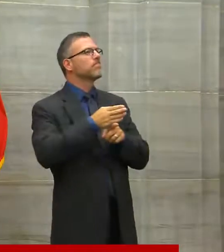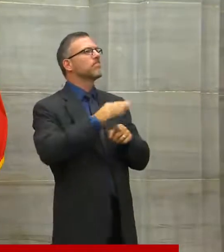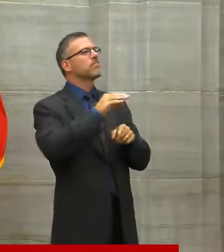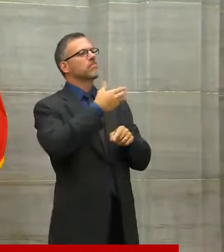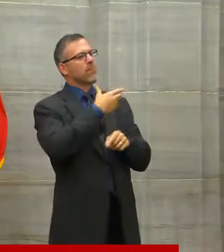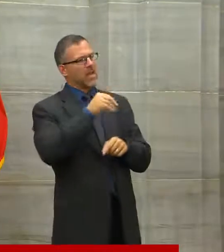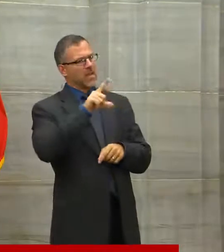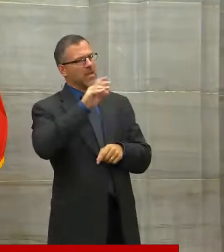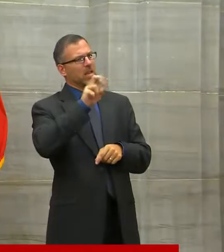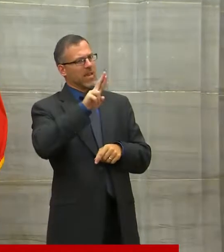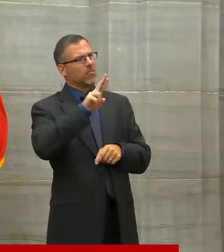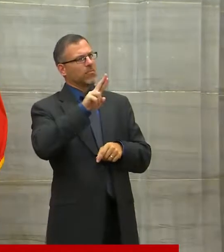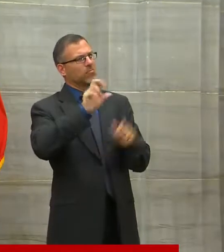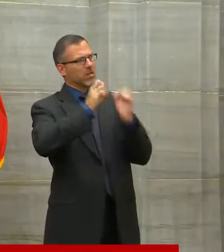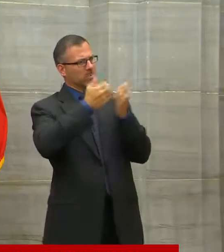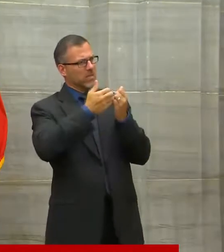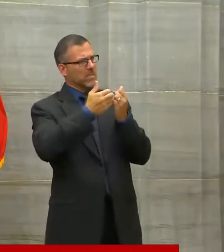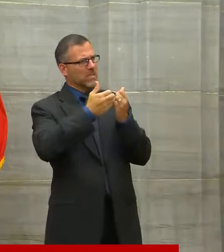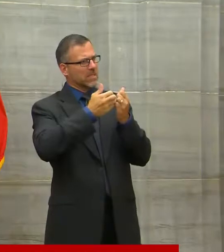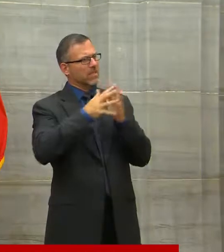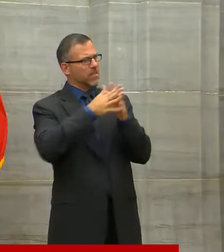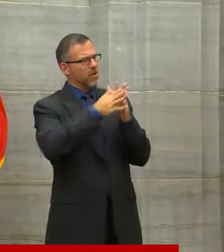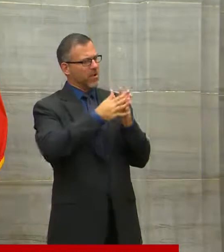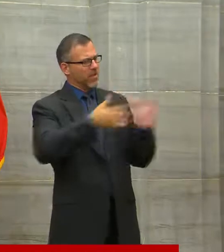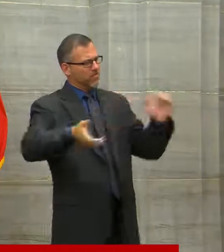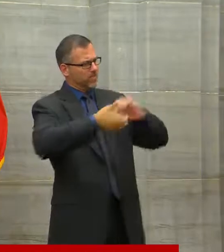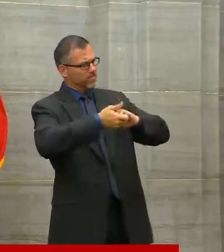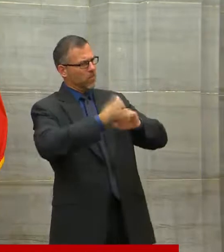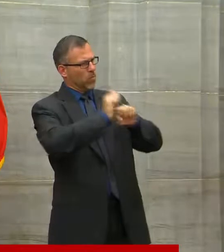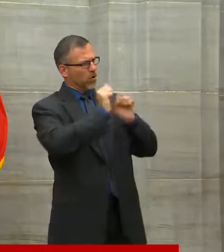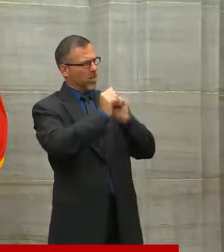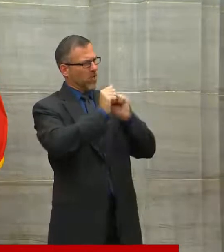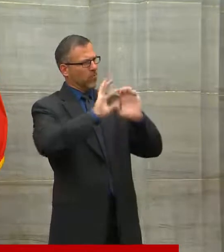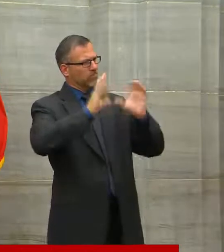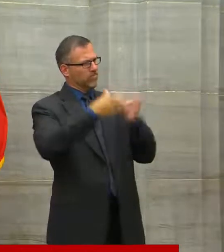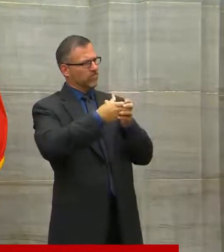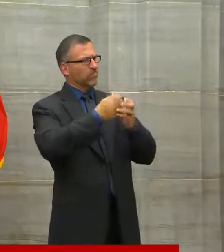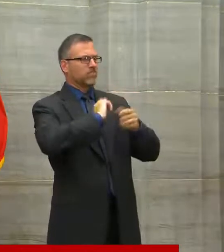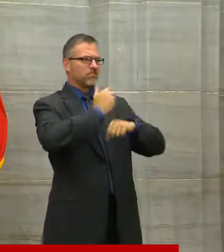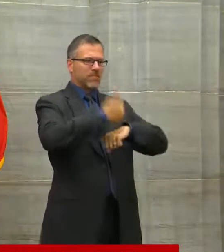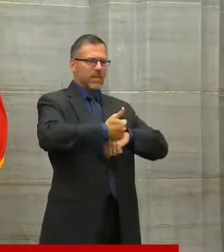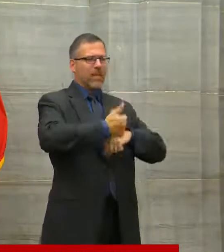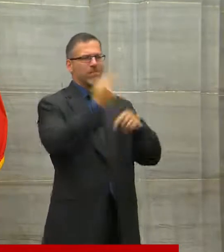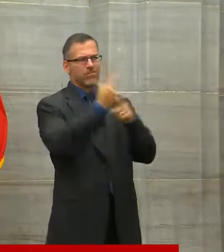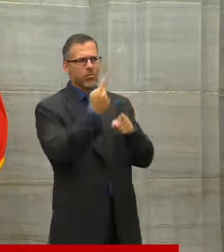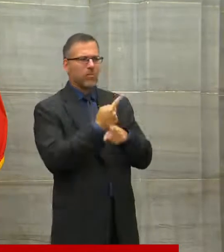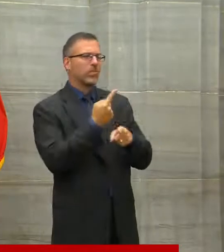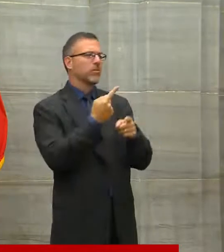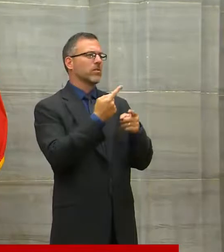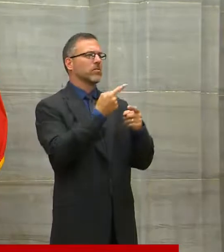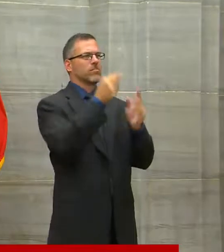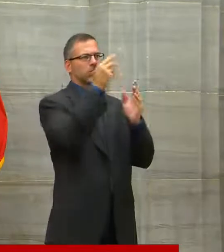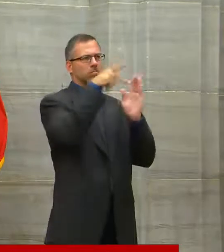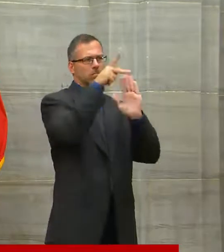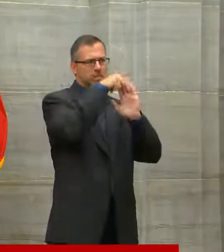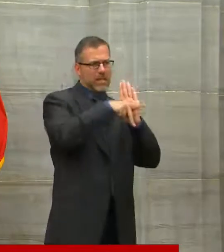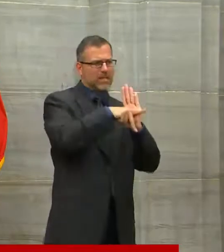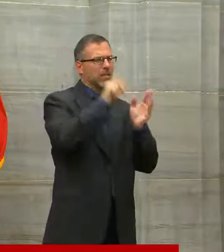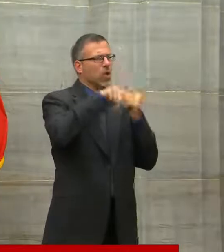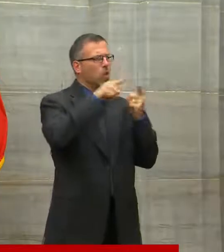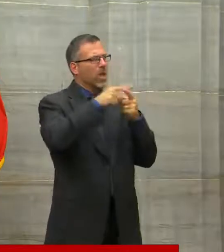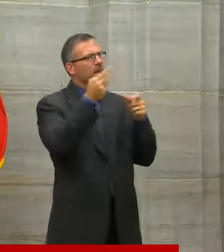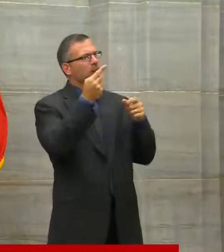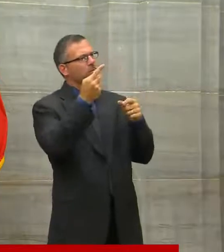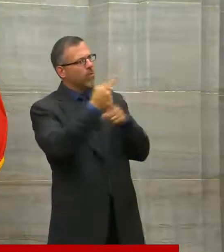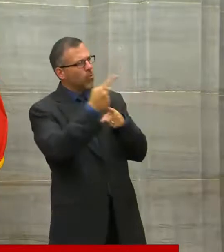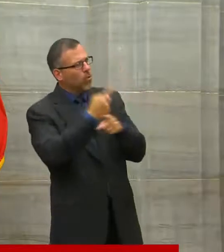agencies in the United States. They developed the National Consensus Policy and Discussion Paper on Use of Force.